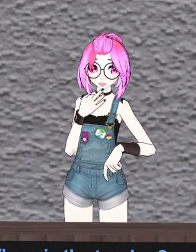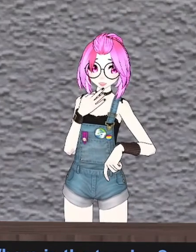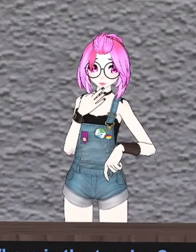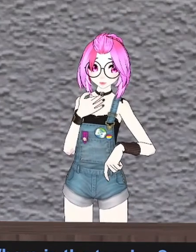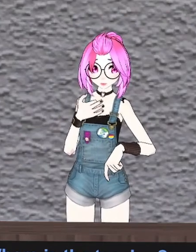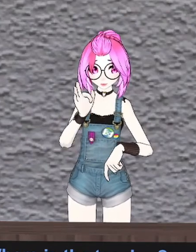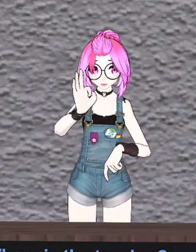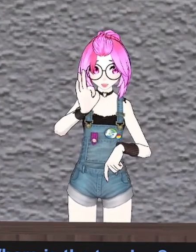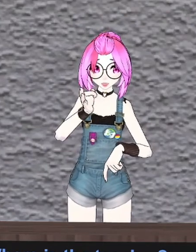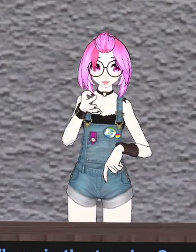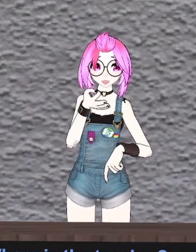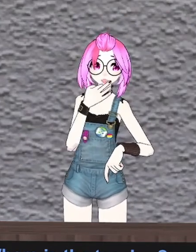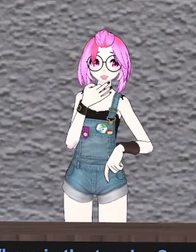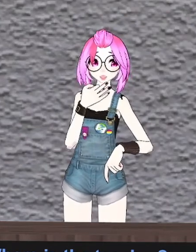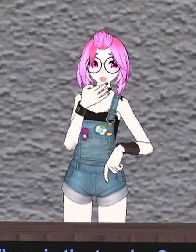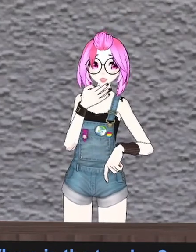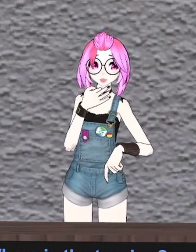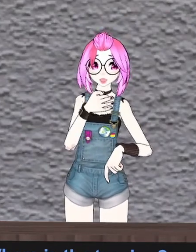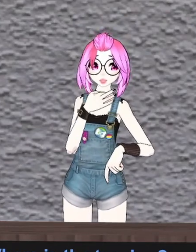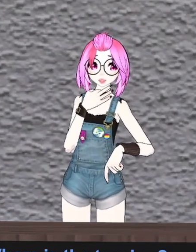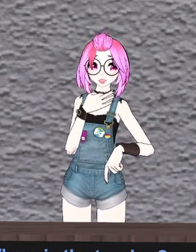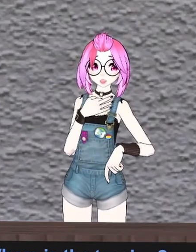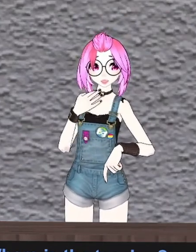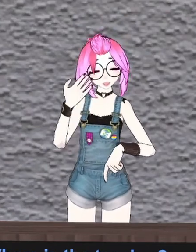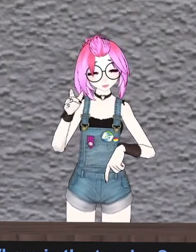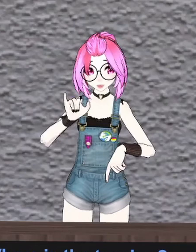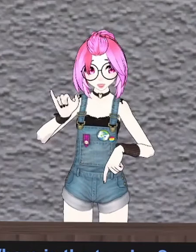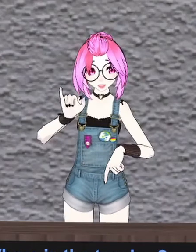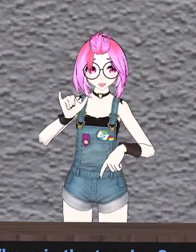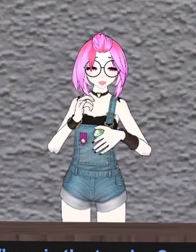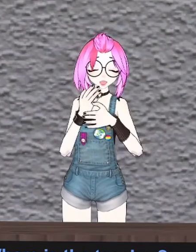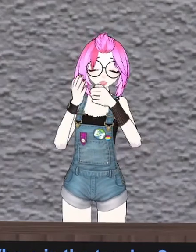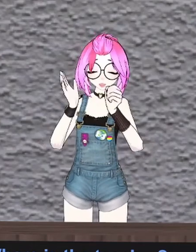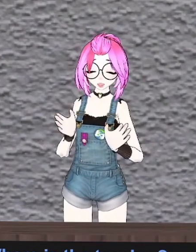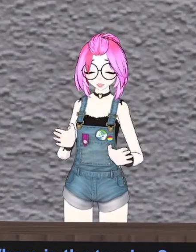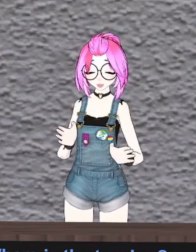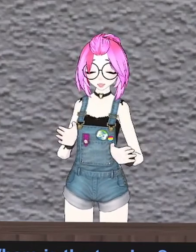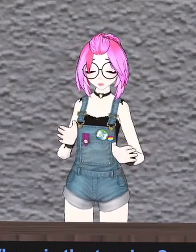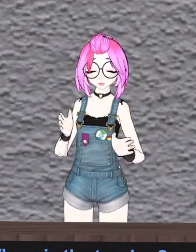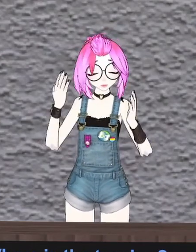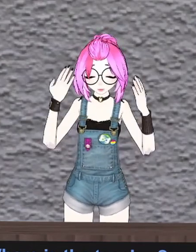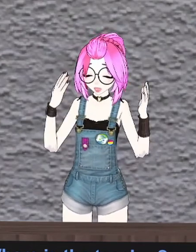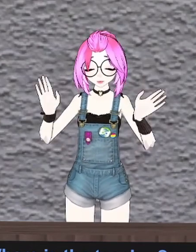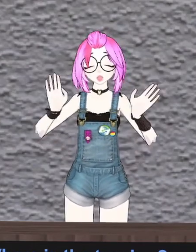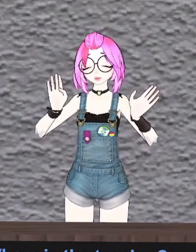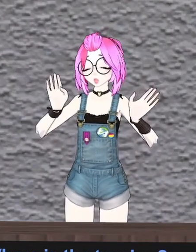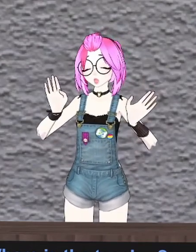this, which is an F hand, and you bring it quickly to your chin. But that's the same sign for expert. I don't know why